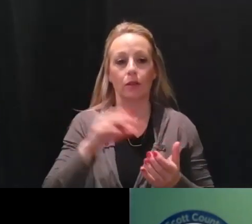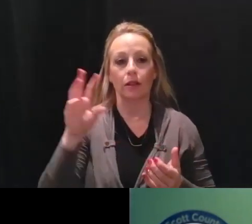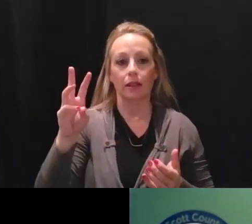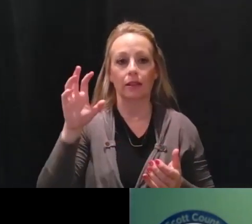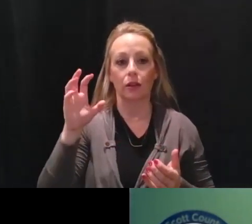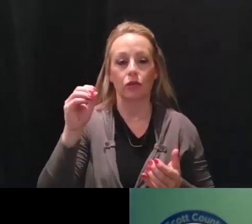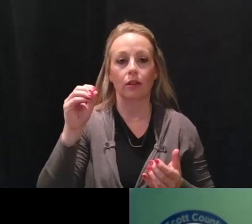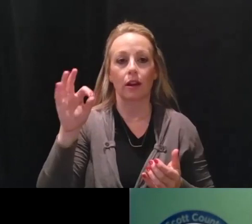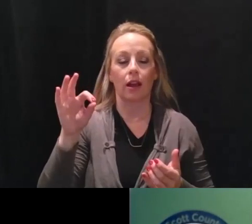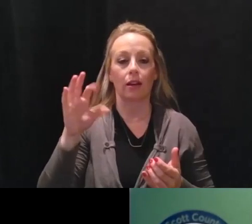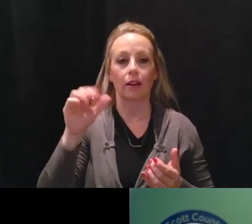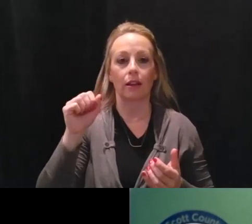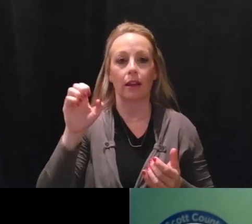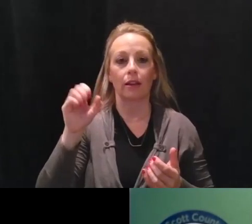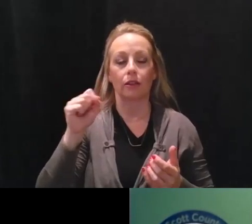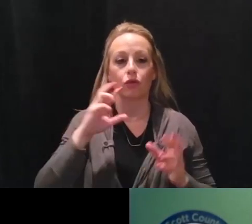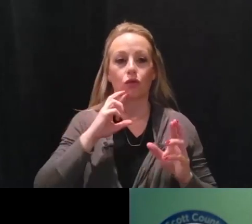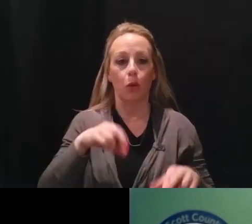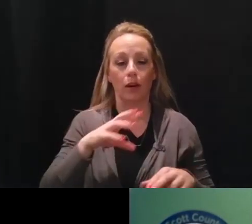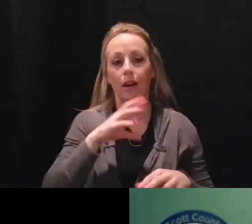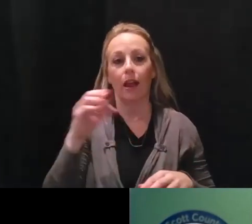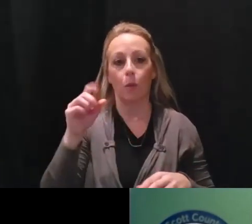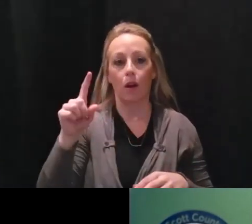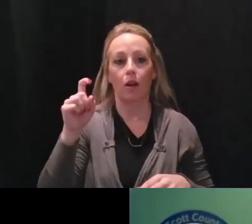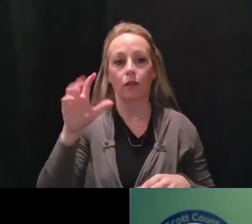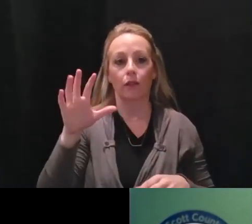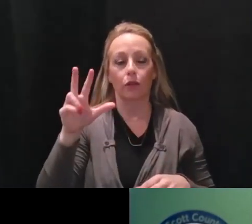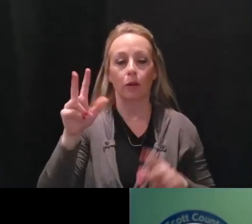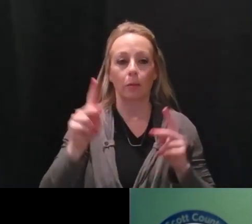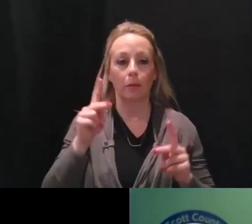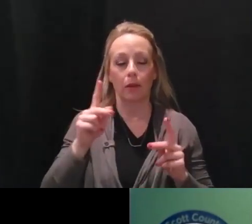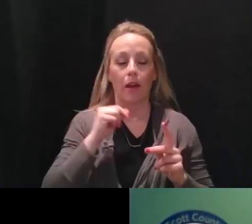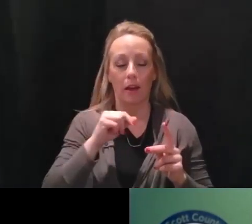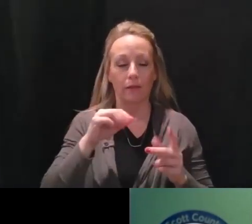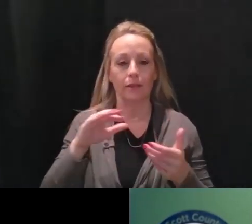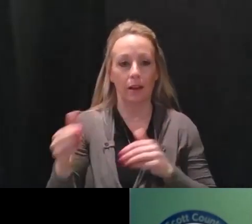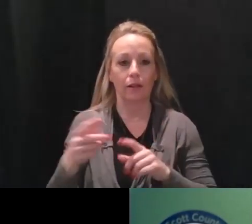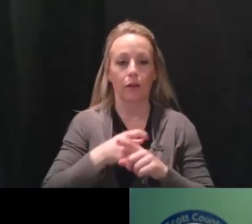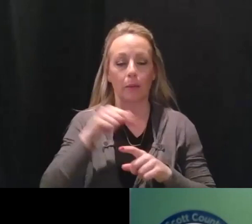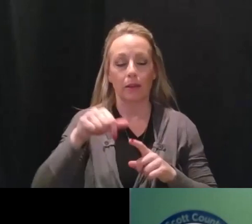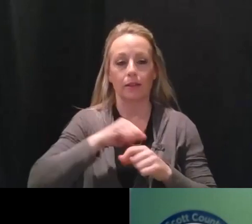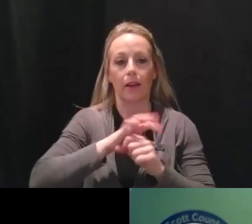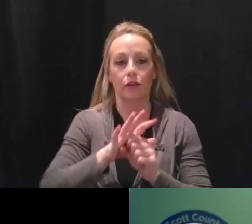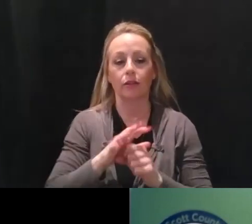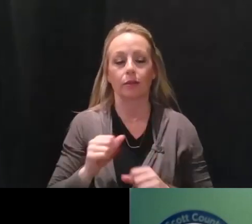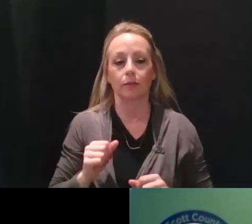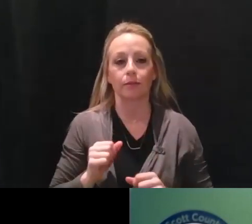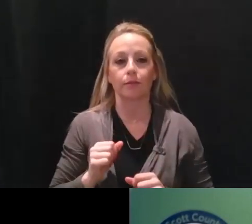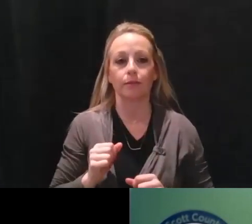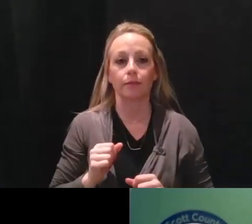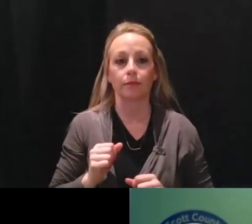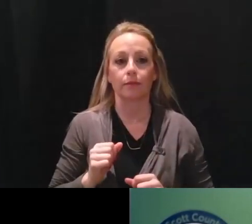14,609 cases reported, and 153 people have lost their lives to this virus. As